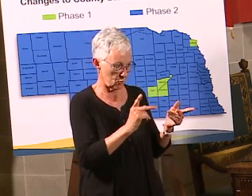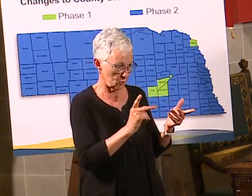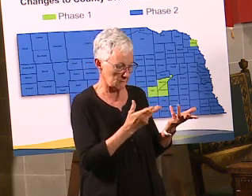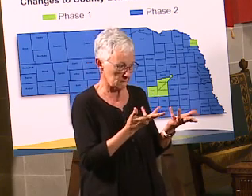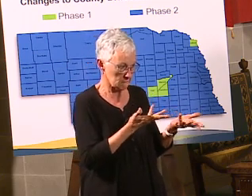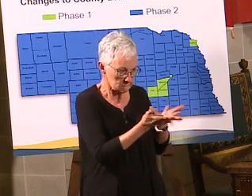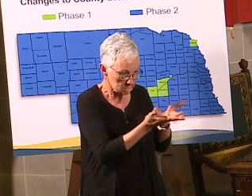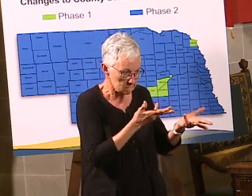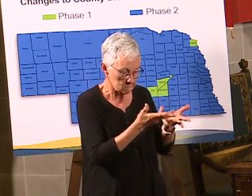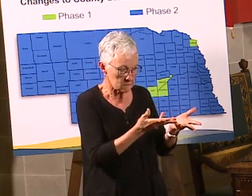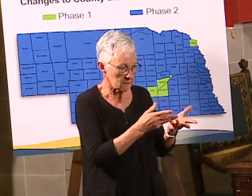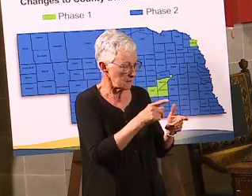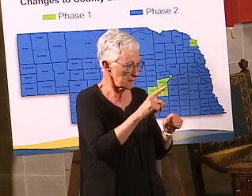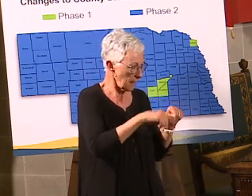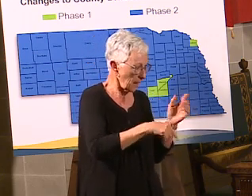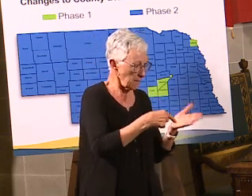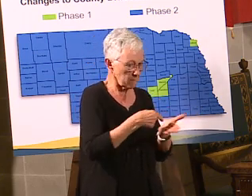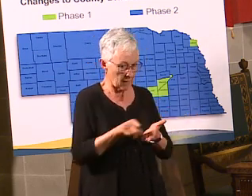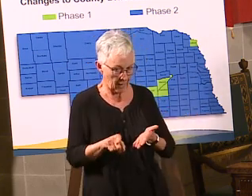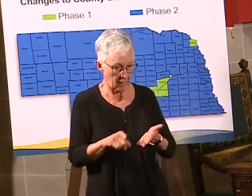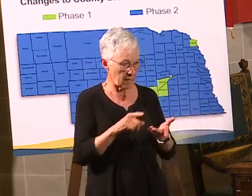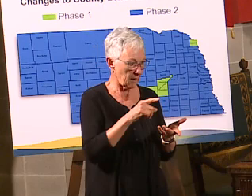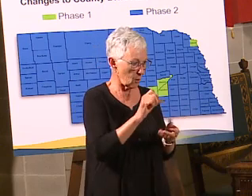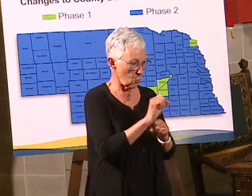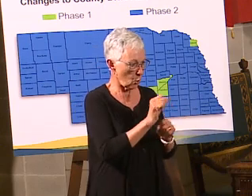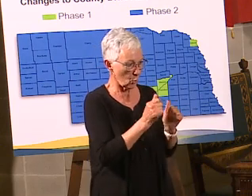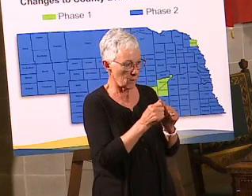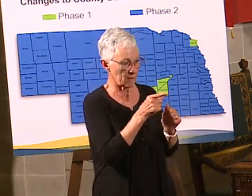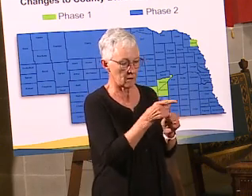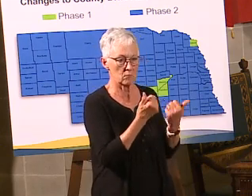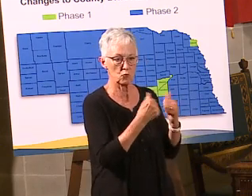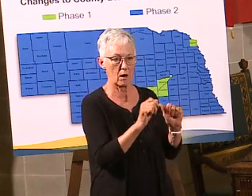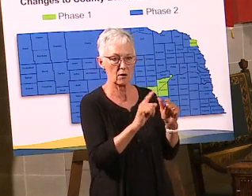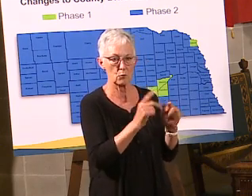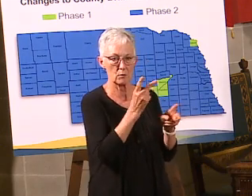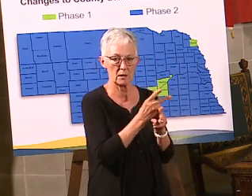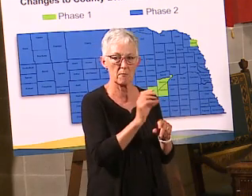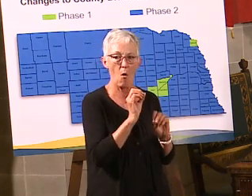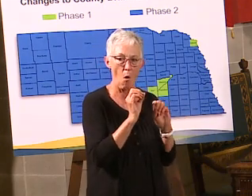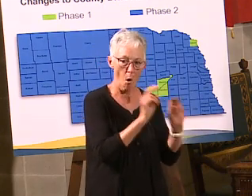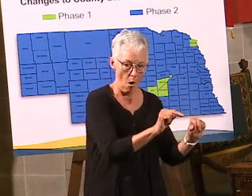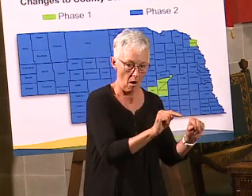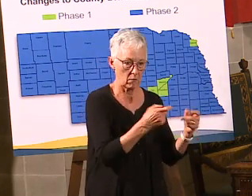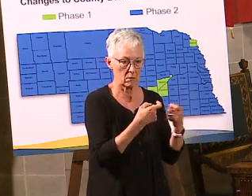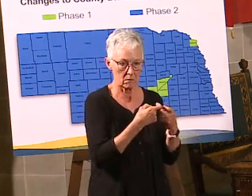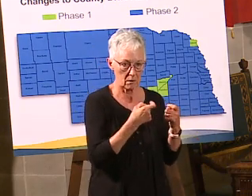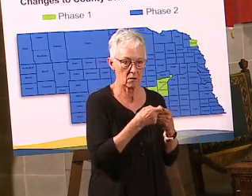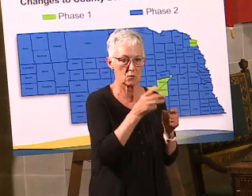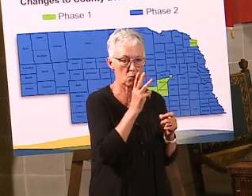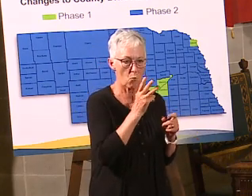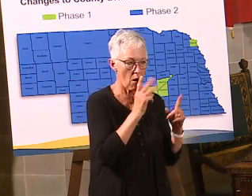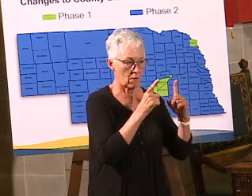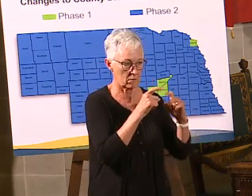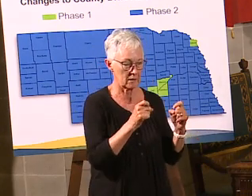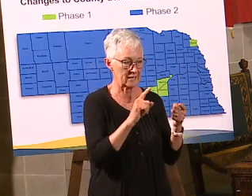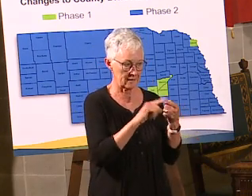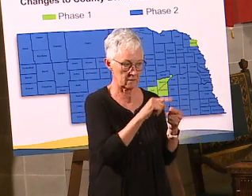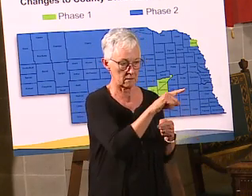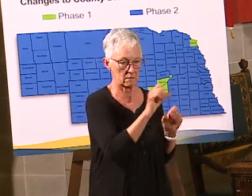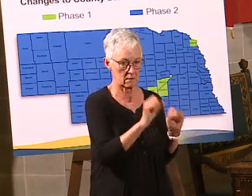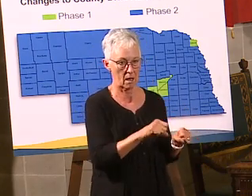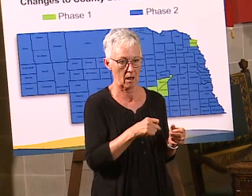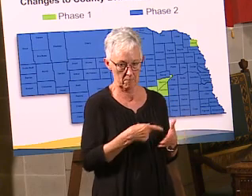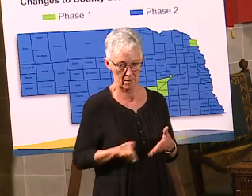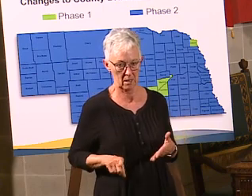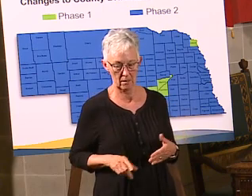able to pay their utilities aren't getting shut off. With regard to eviction notices, there's an executive order that waives a statute